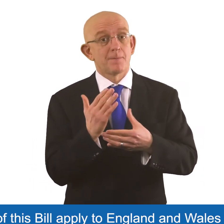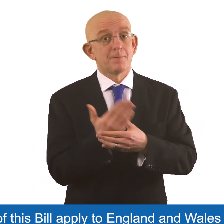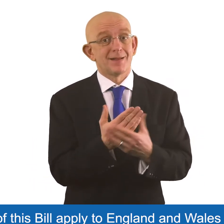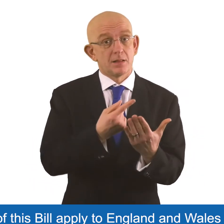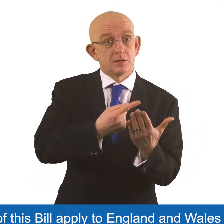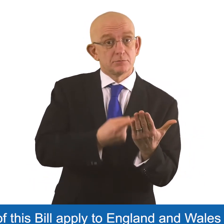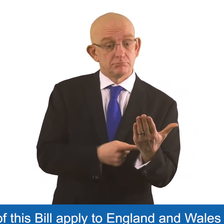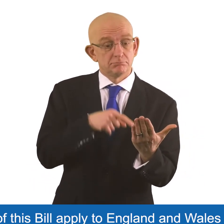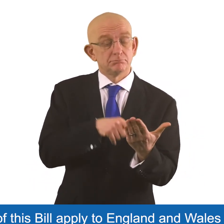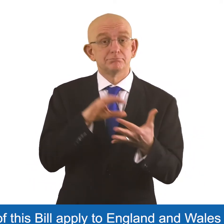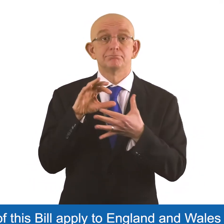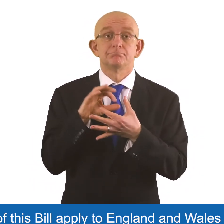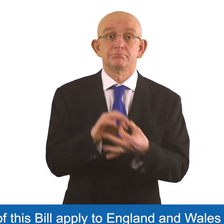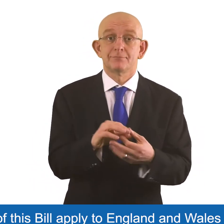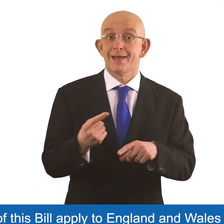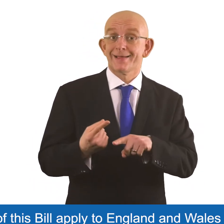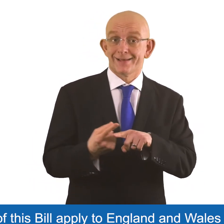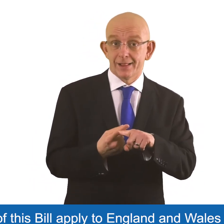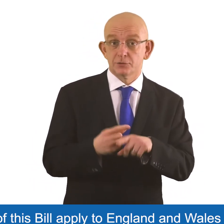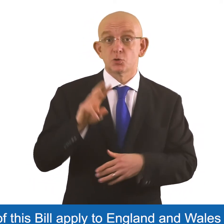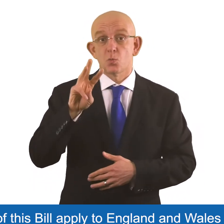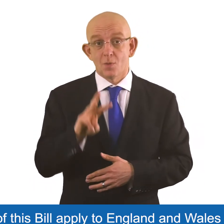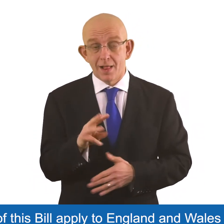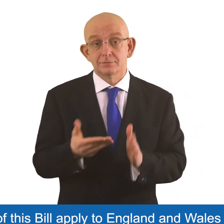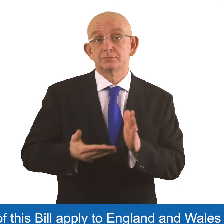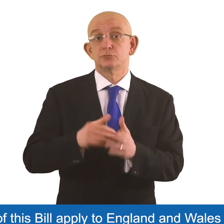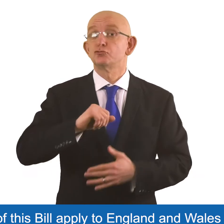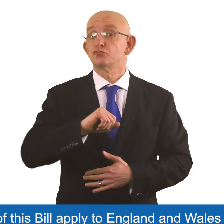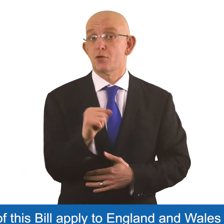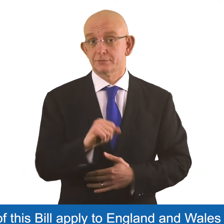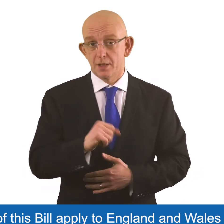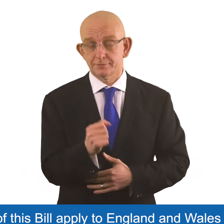The provisions of this bill apply to England and Wales and to Scotland.